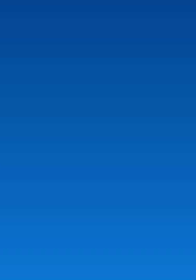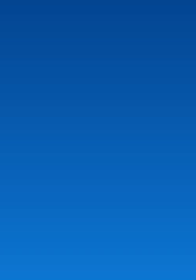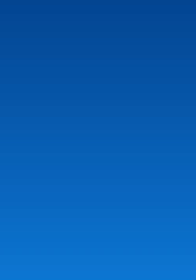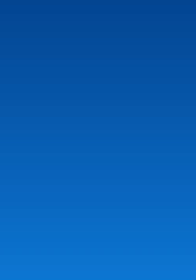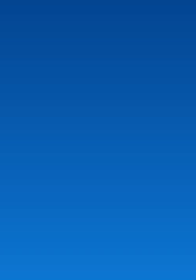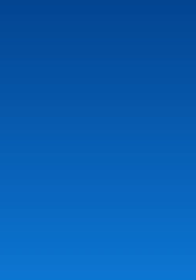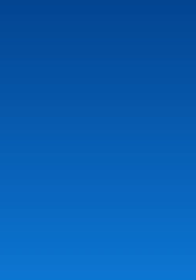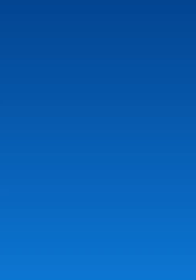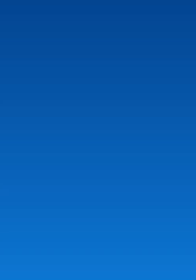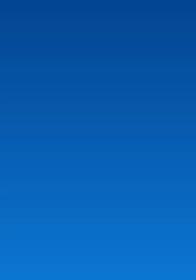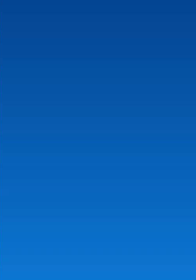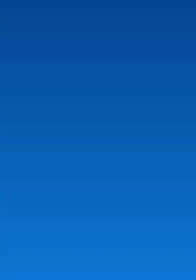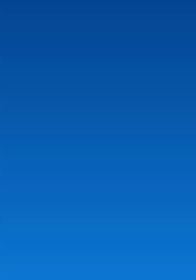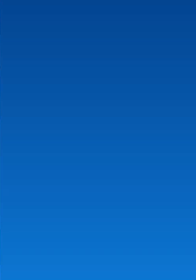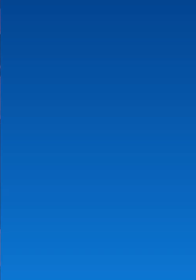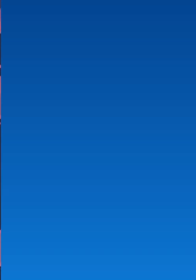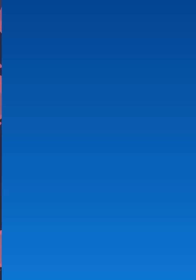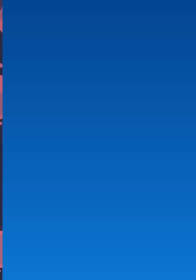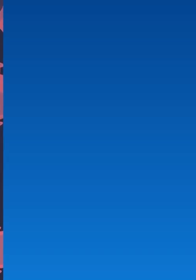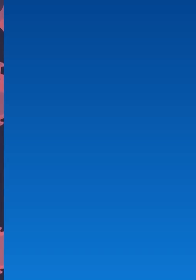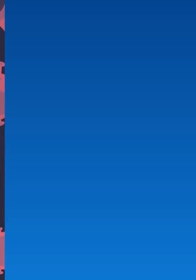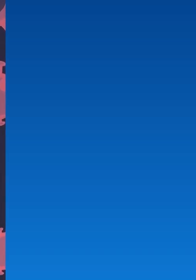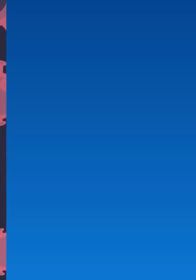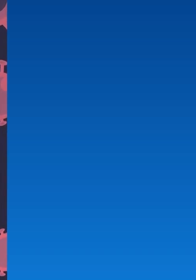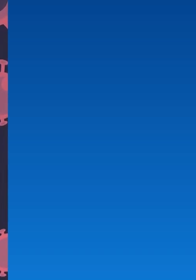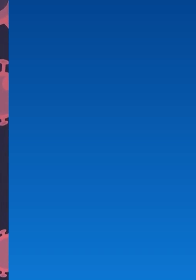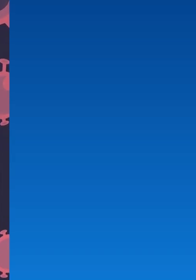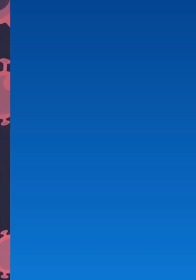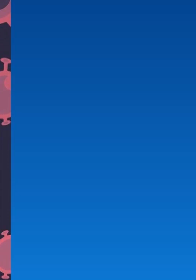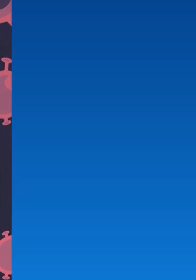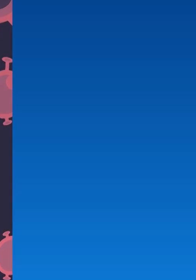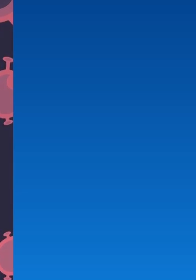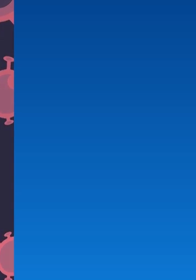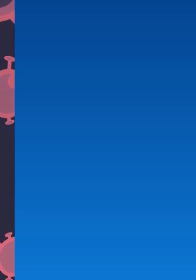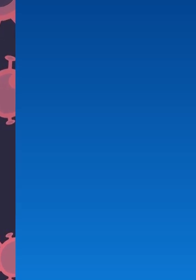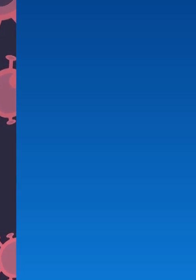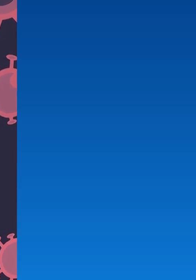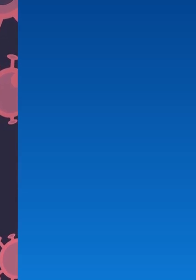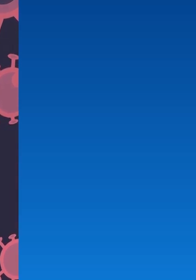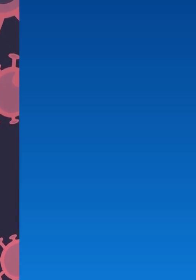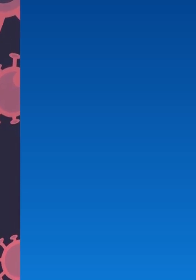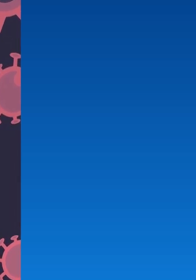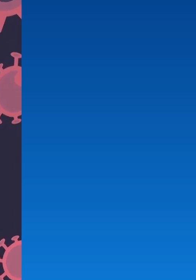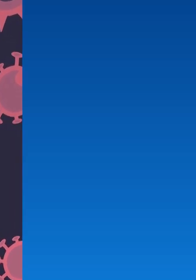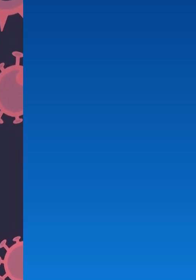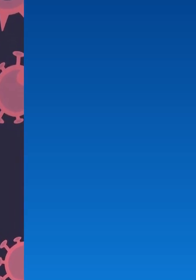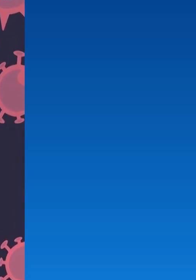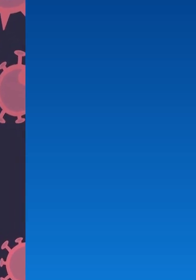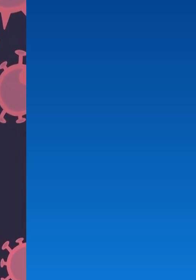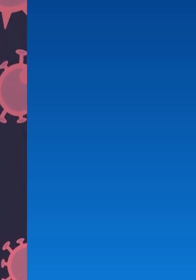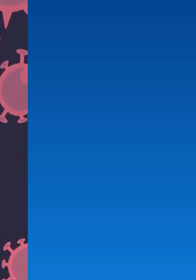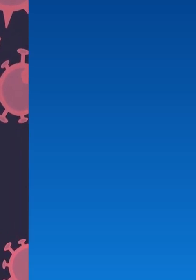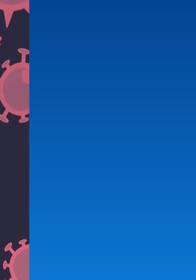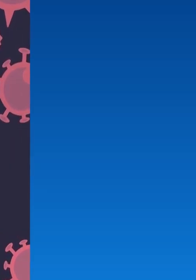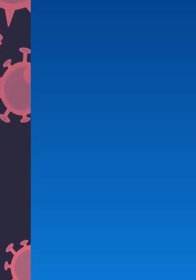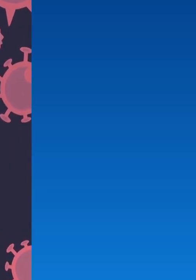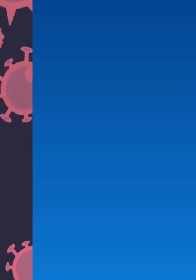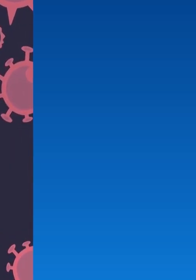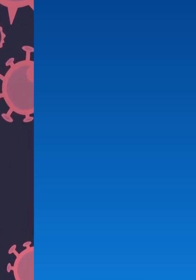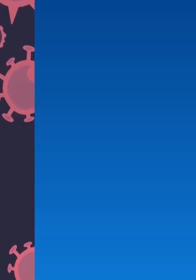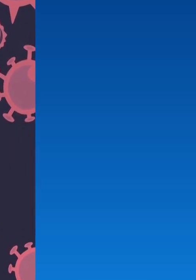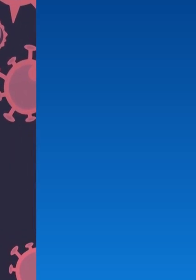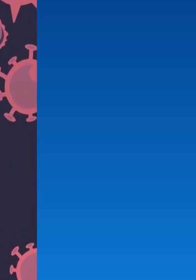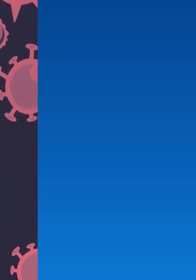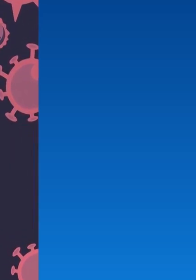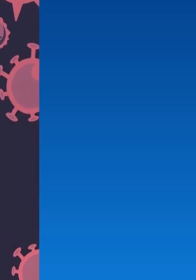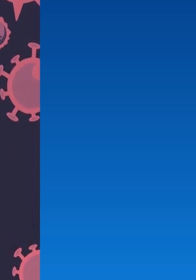recorded 17 out of the 19 confirmed COVID-19 cases in Guyana. Region 3 and 6 have only